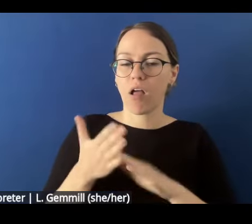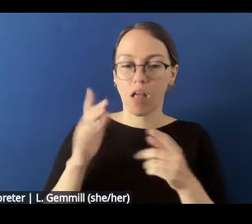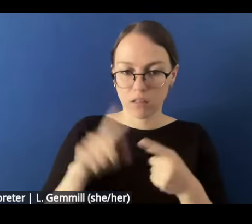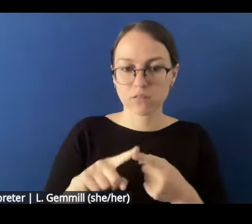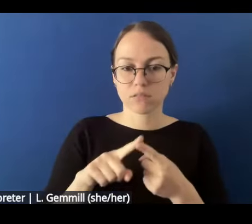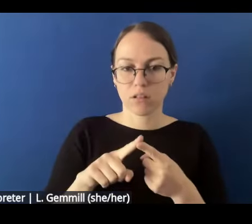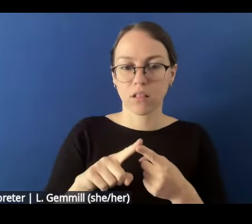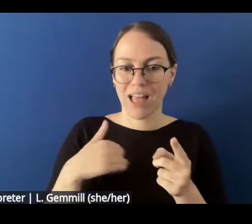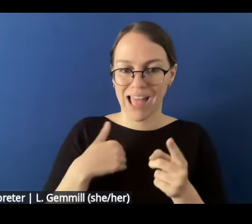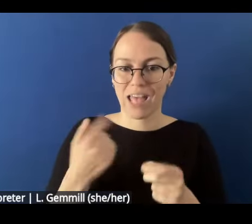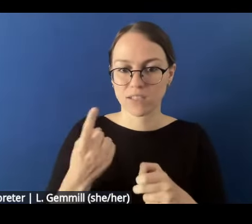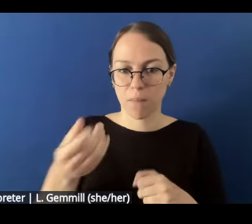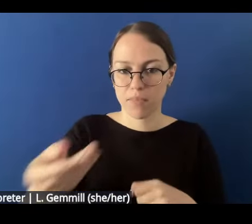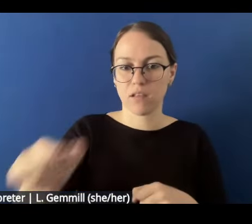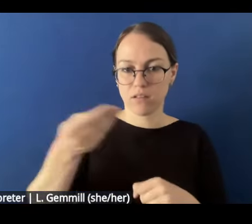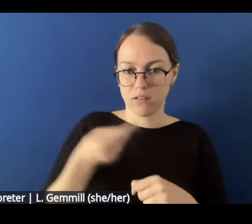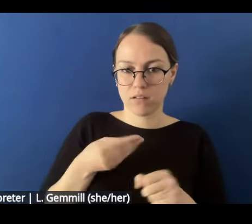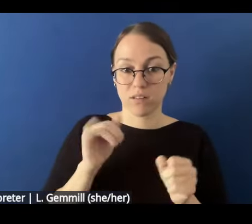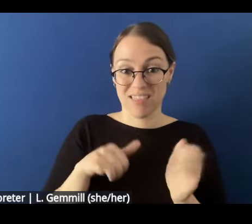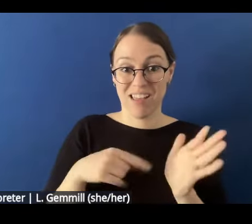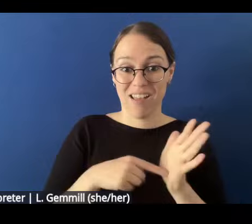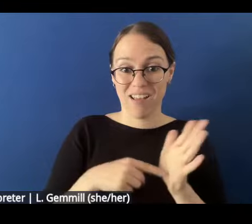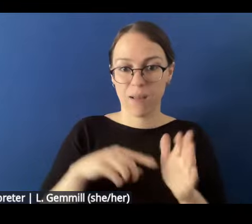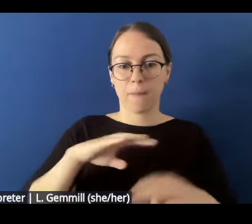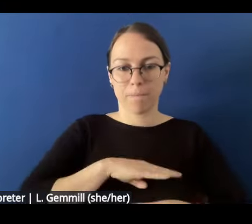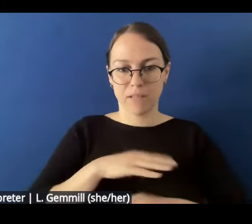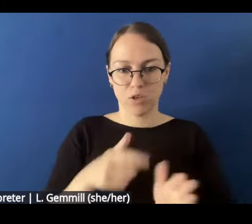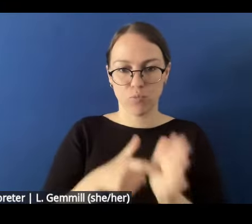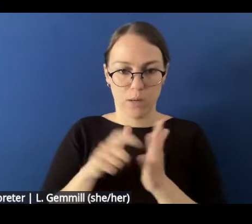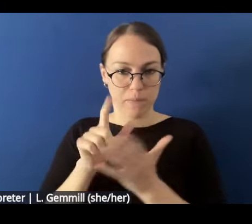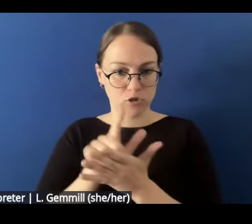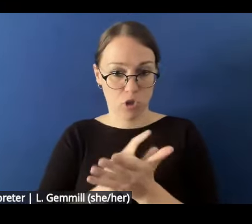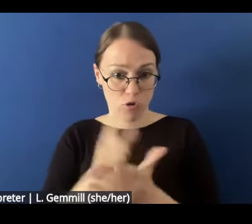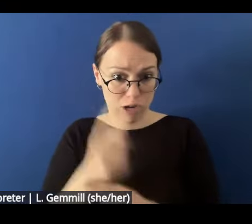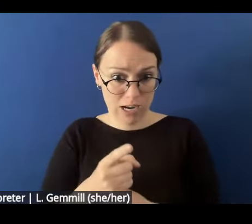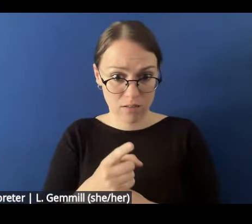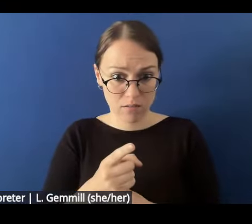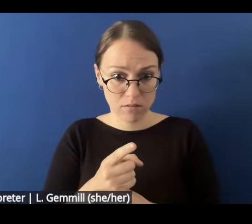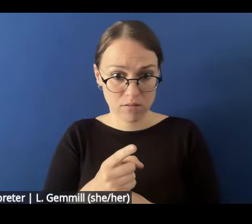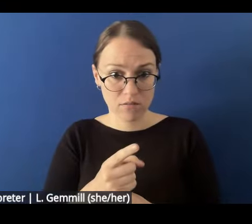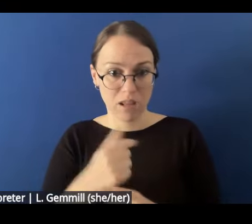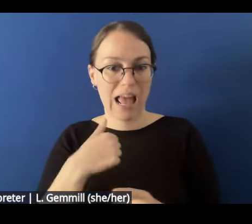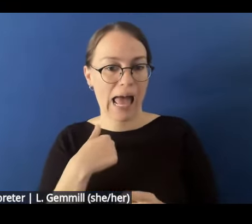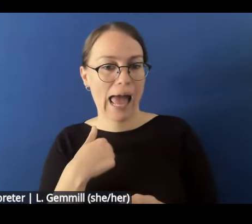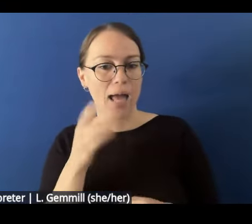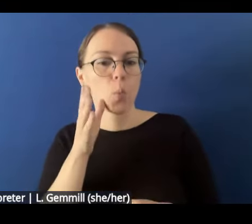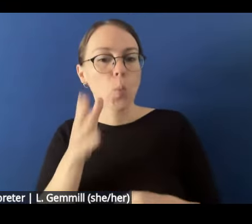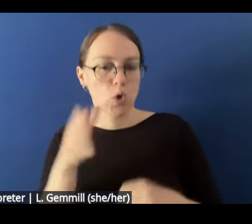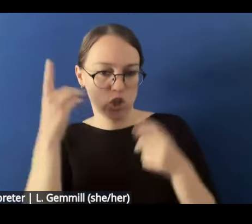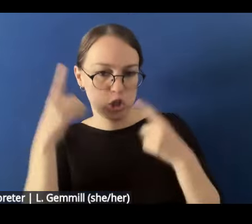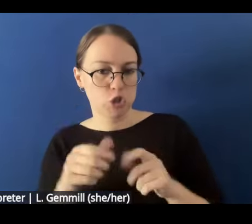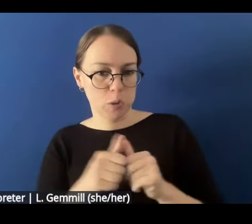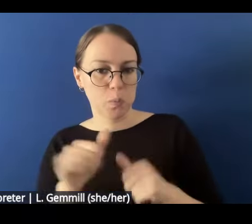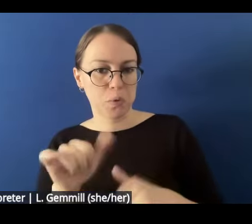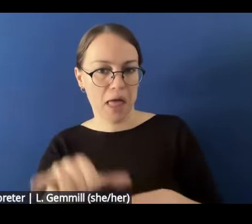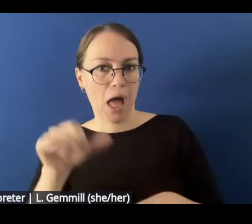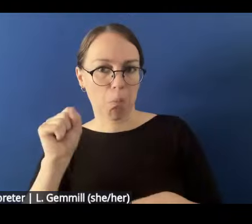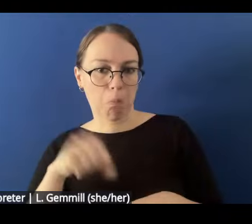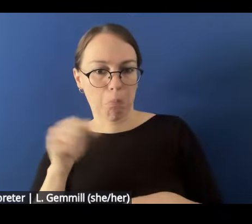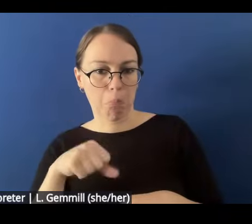met the requirements of the statute. I would agree with that. And this is